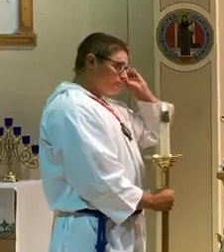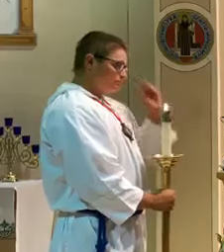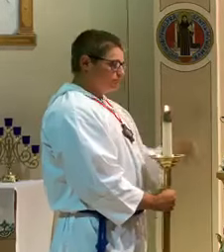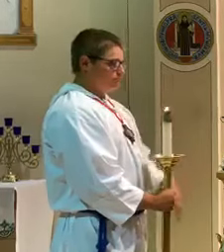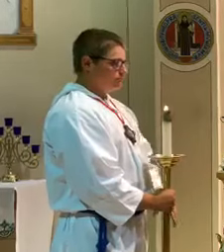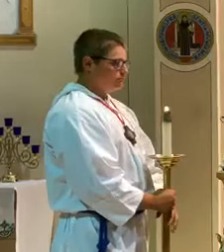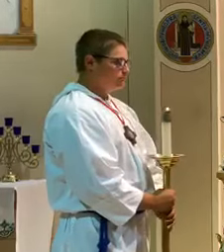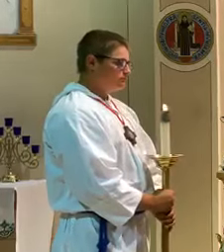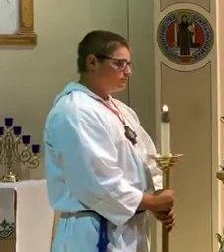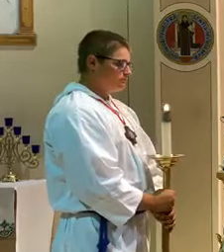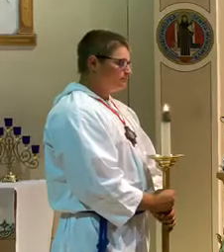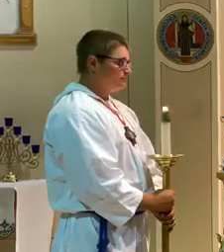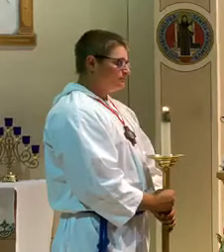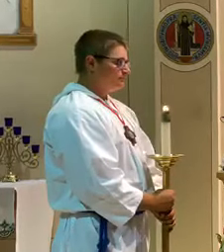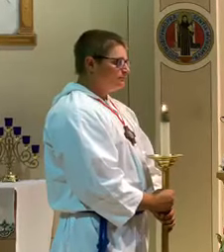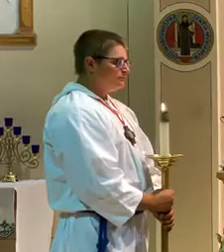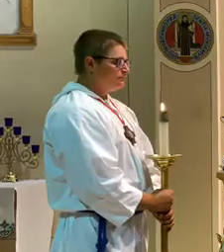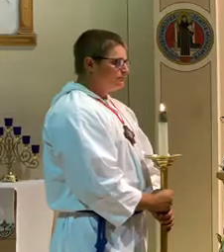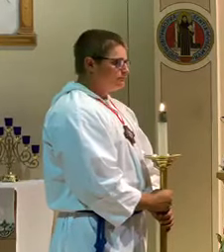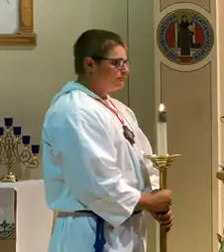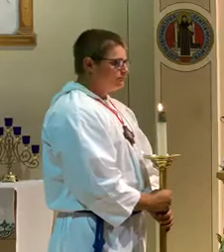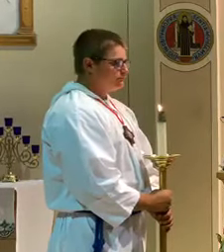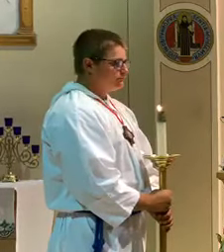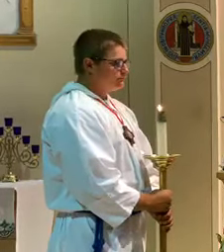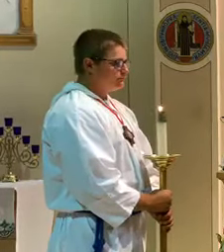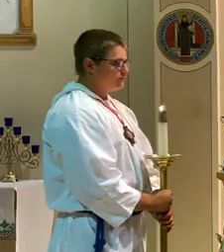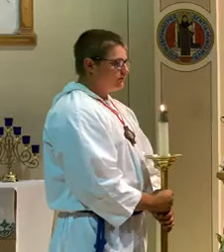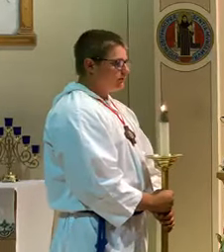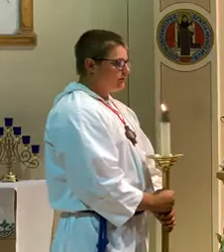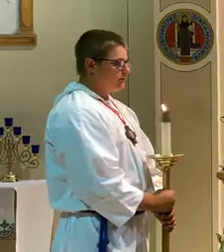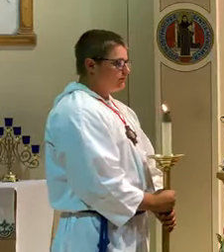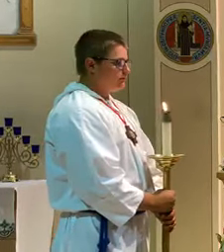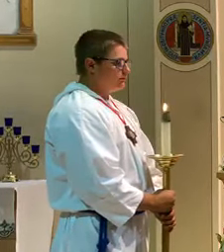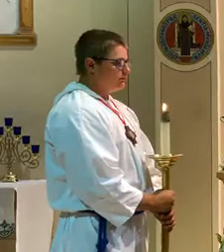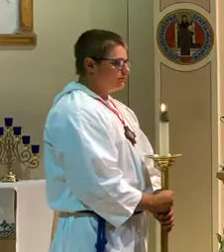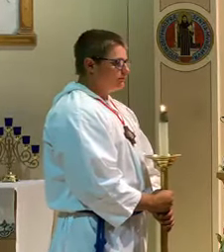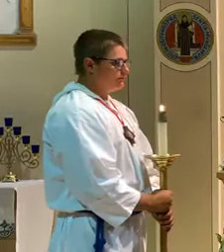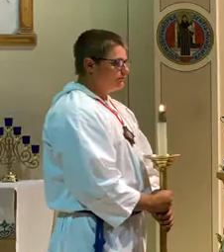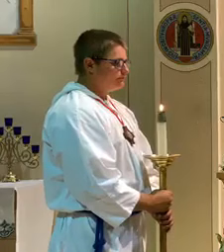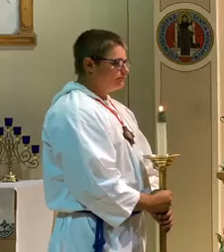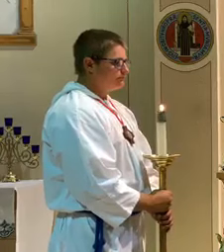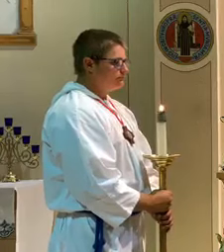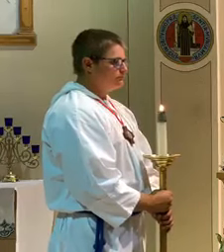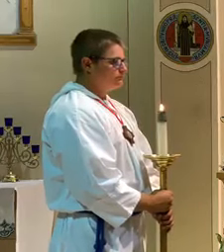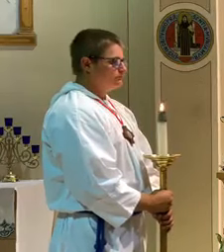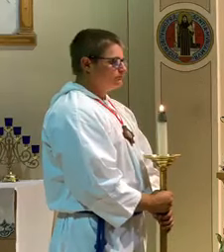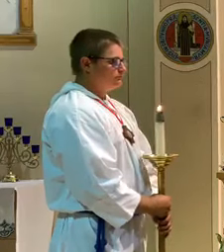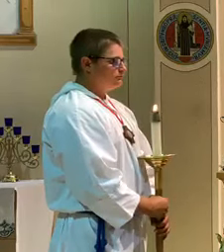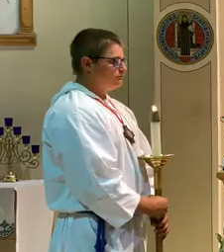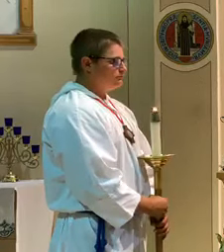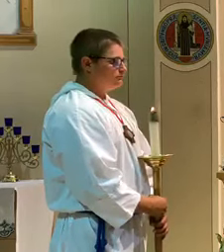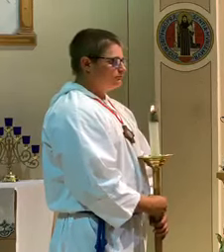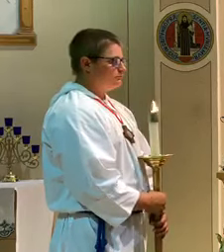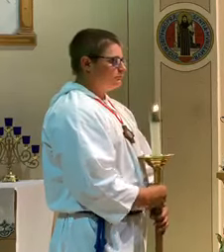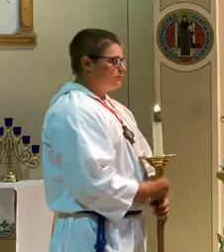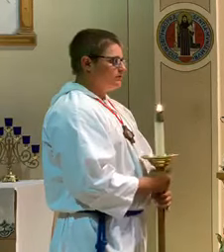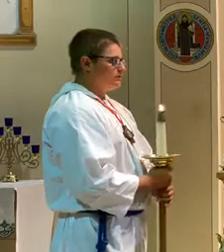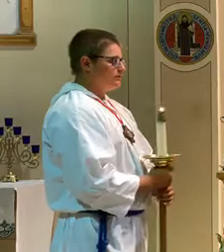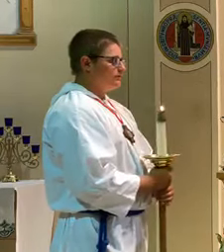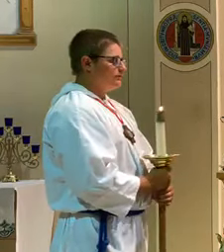alleluia. I wait for the Lord, my soul waits for his word. Alleluia, alleluia. Alleluia. The Lord be with